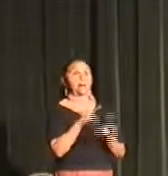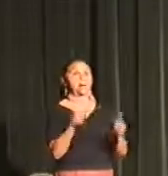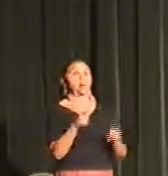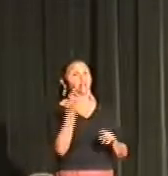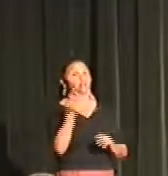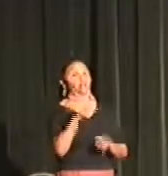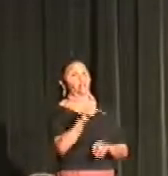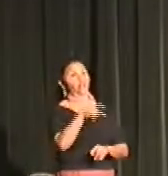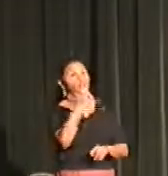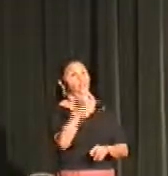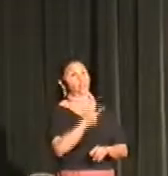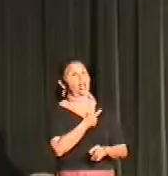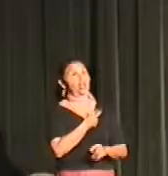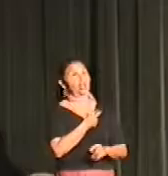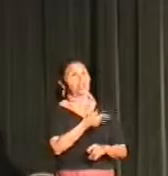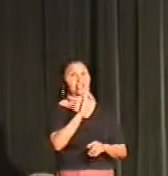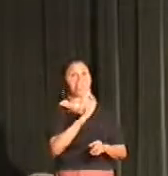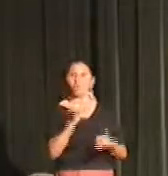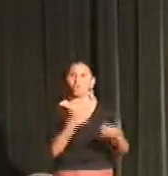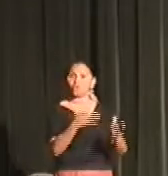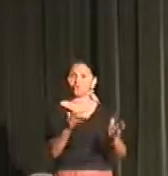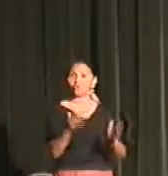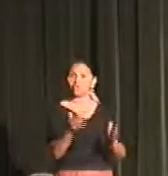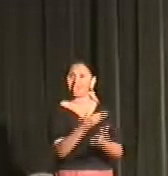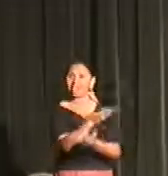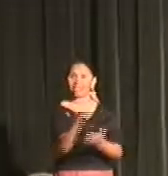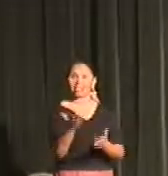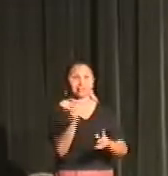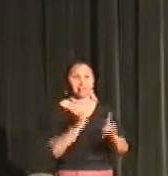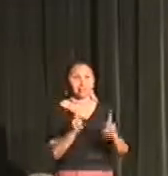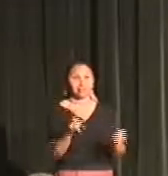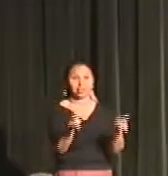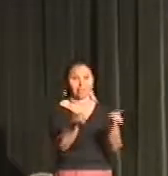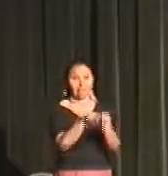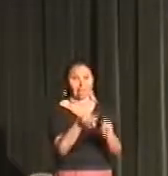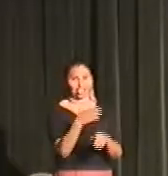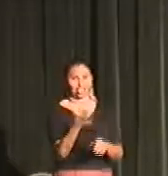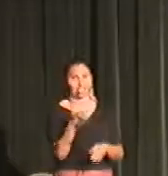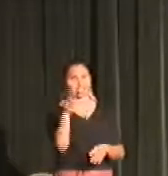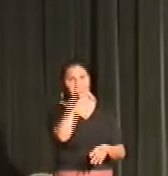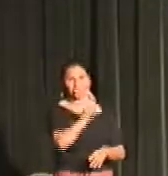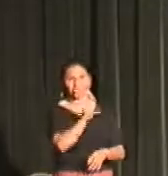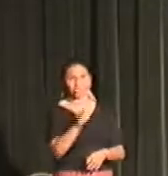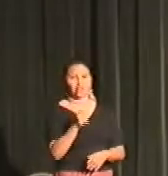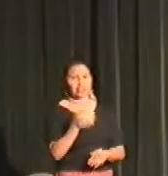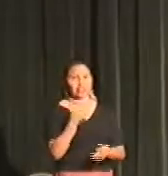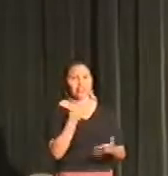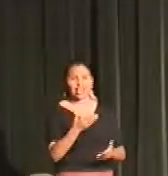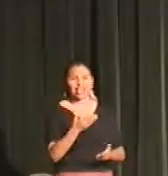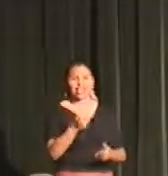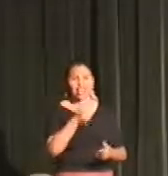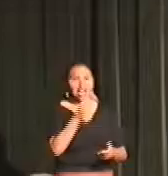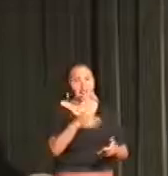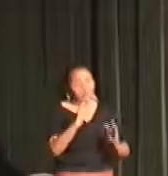grace of God, rooms like this, people like you, I could have missed it all. Thanks for not letting me.